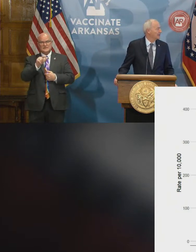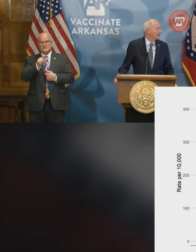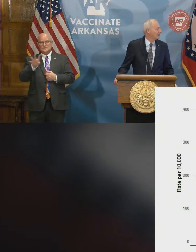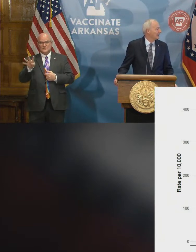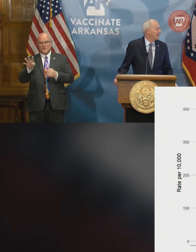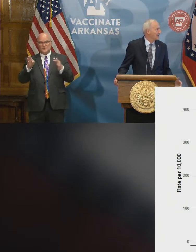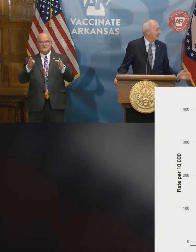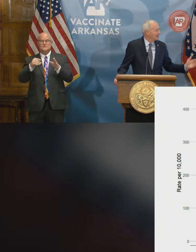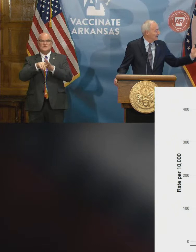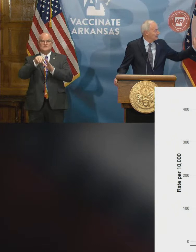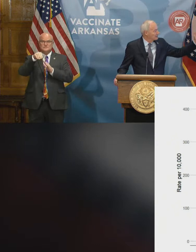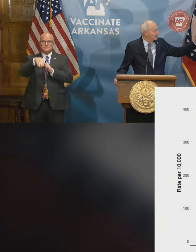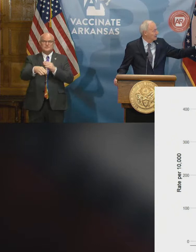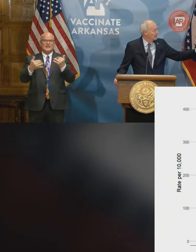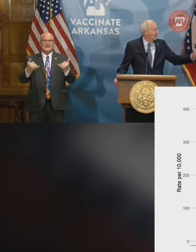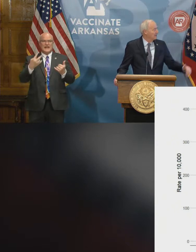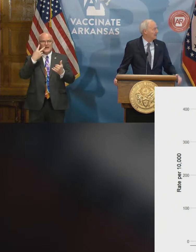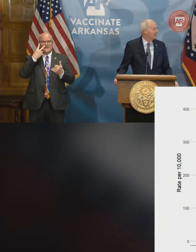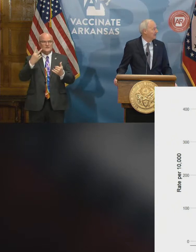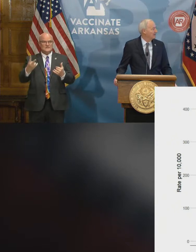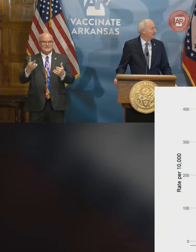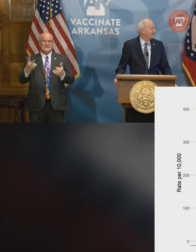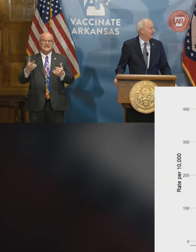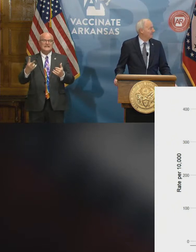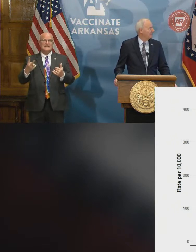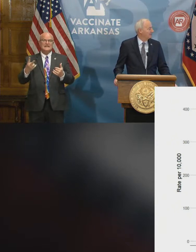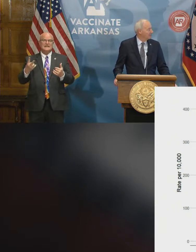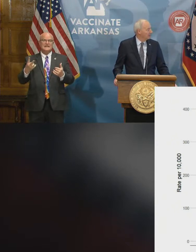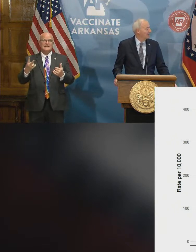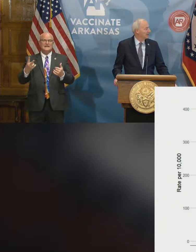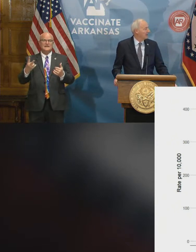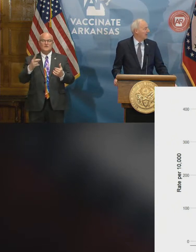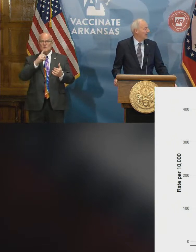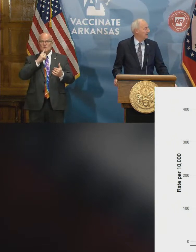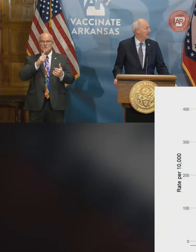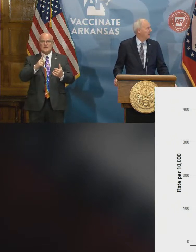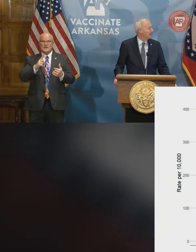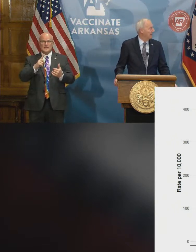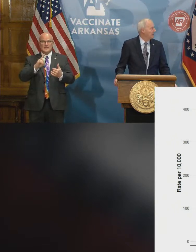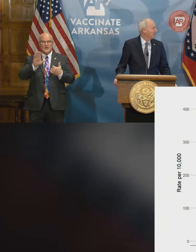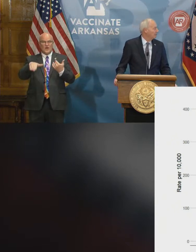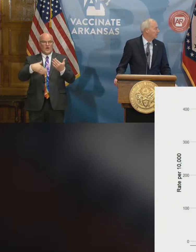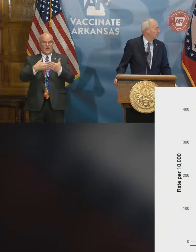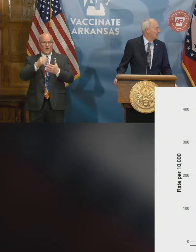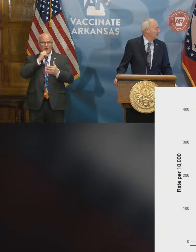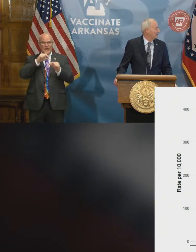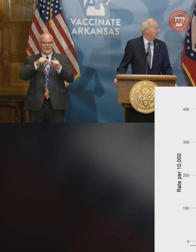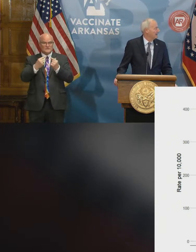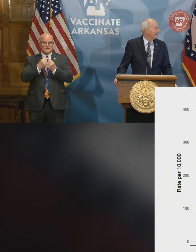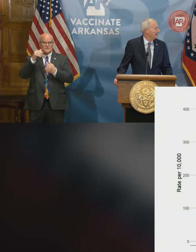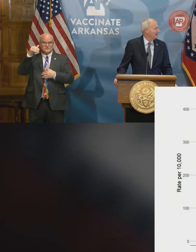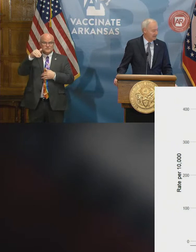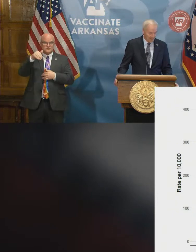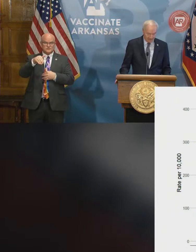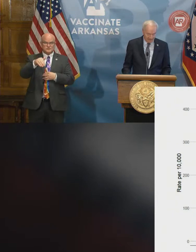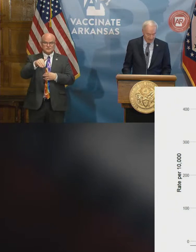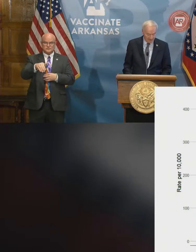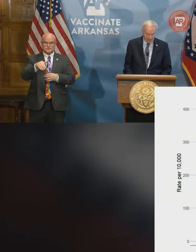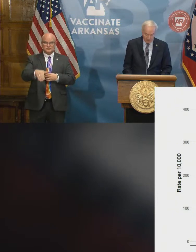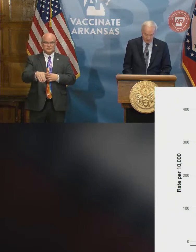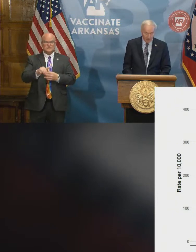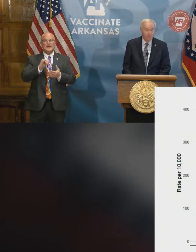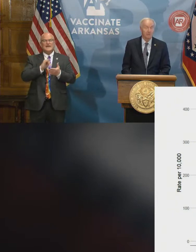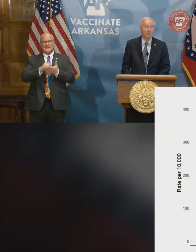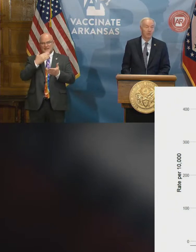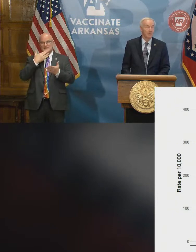24, had started to decline, and now you see really a decline at every age group, and that